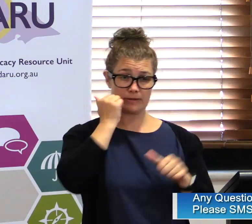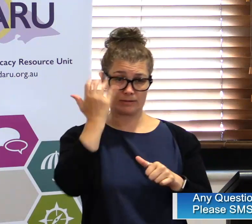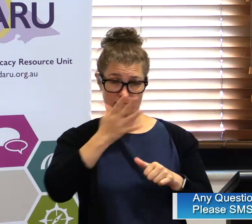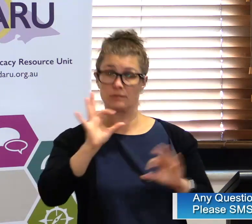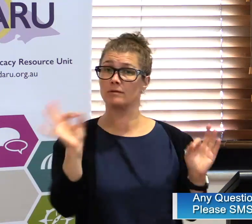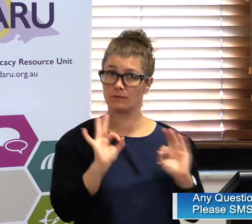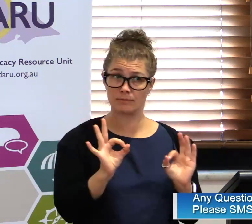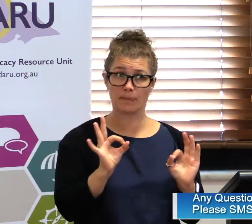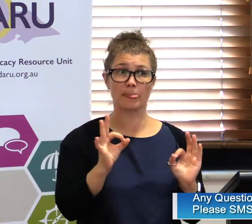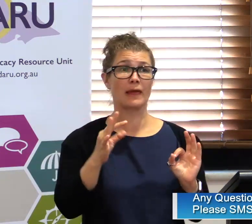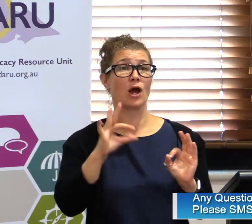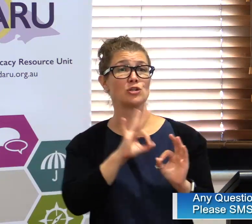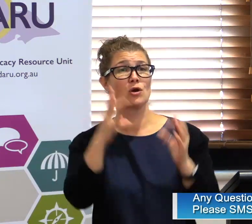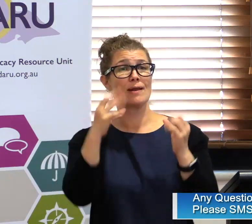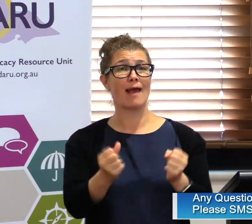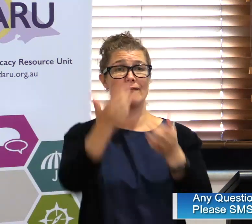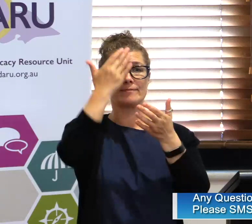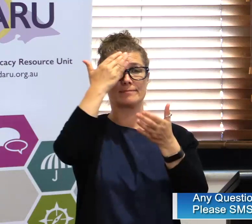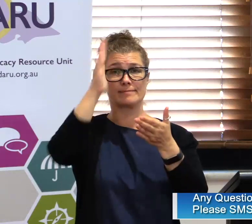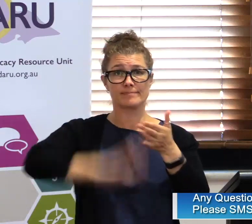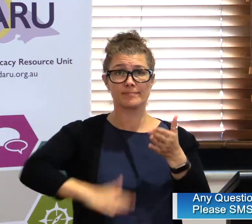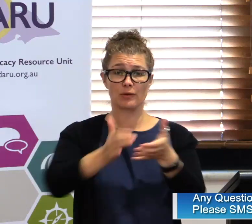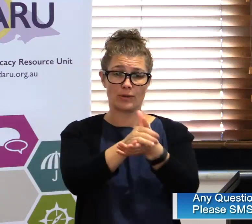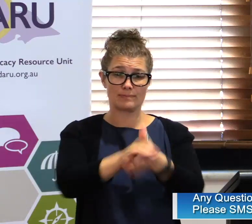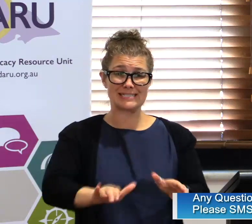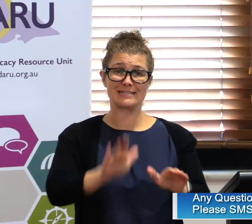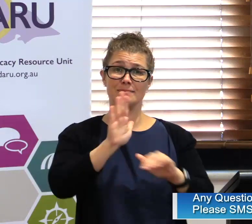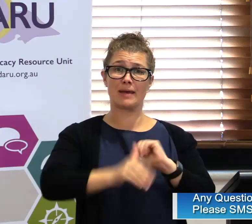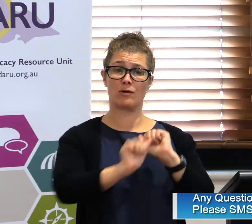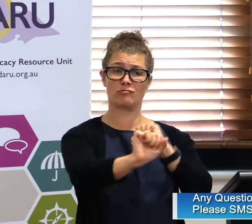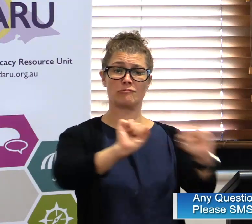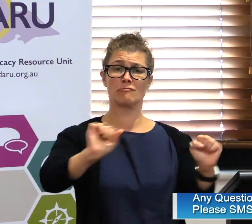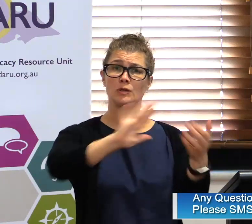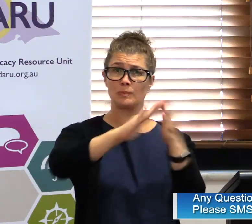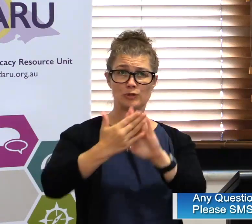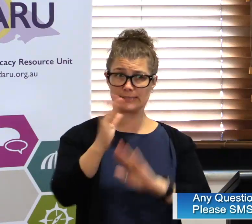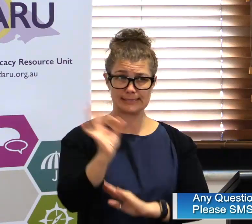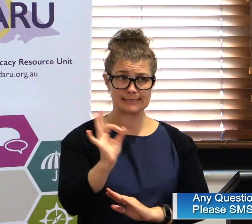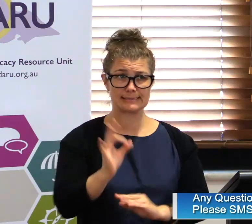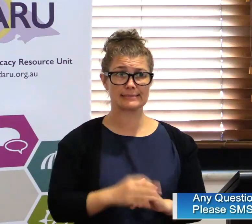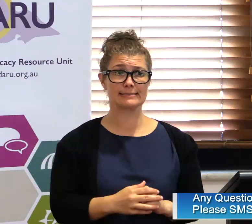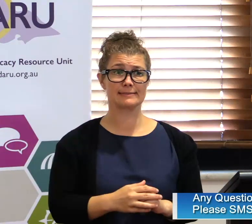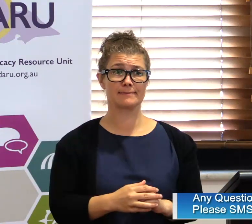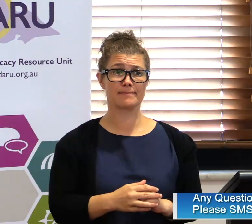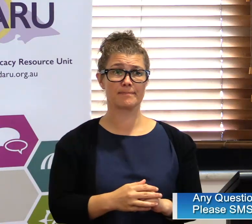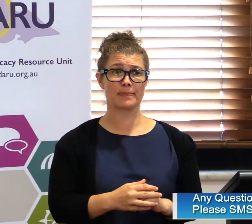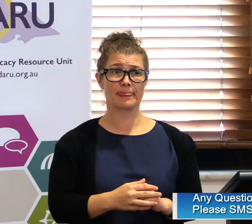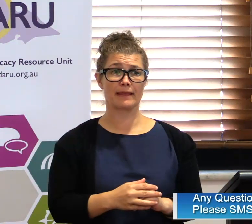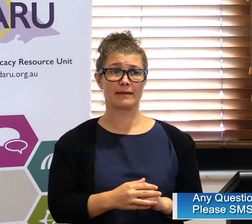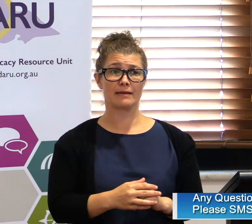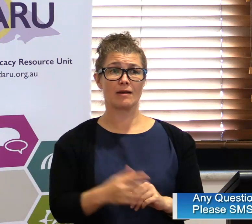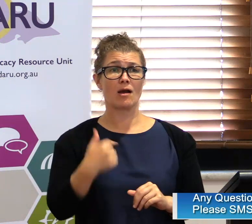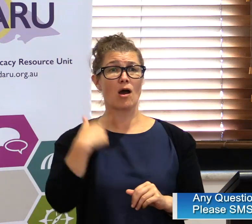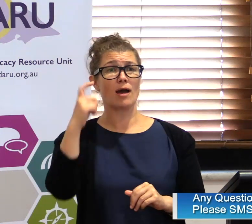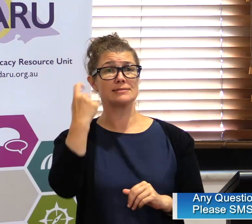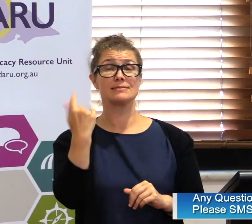I don't have a lot of knowledge and expertise of their communities. I understand there may be deaf